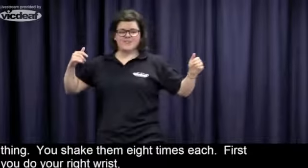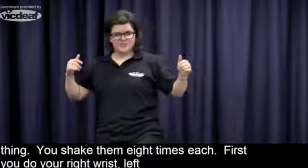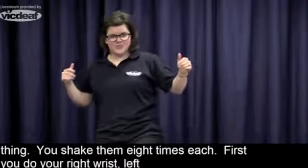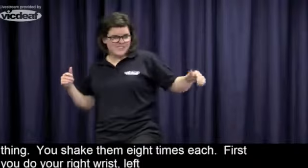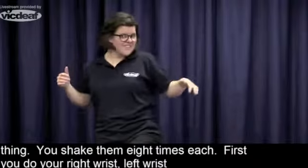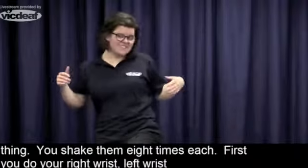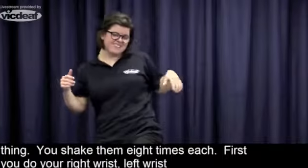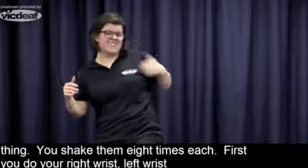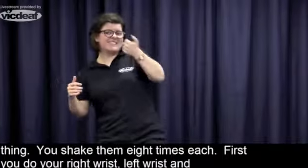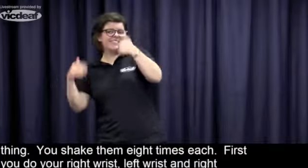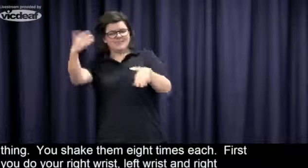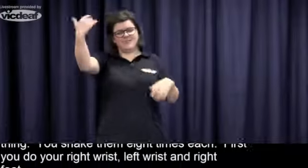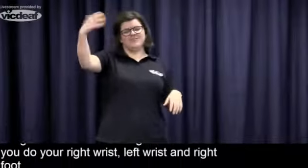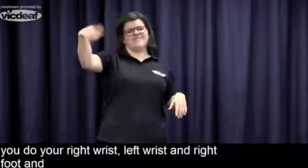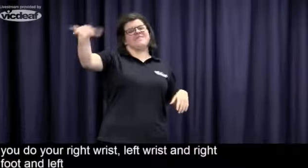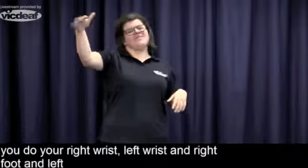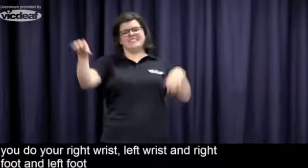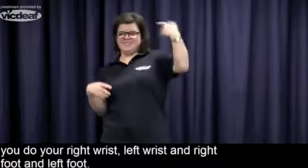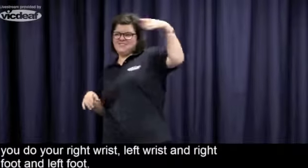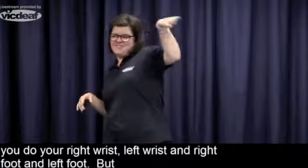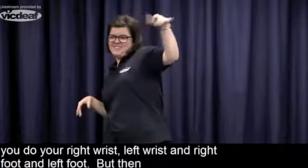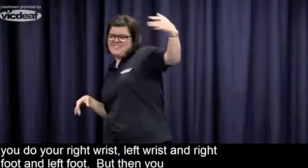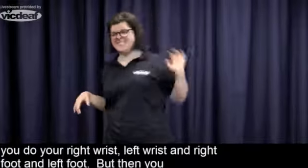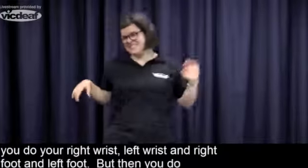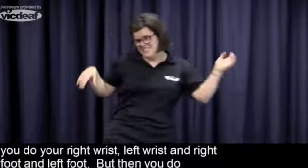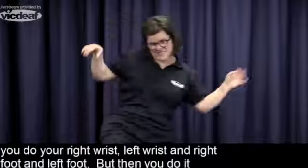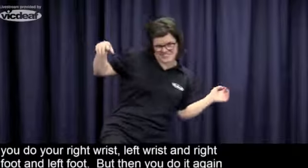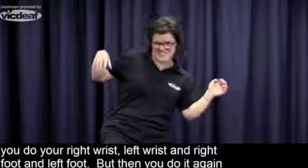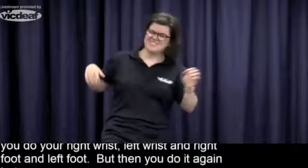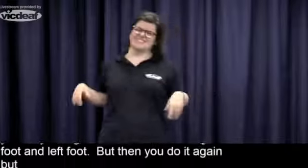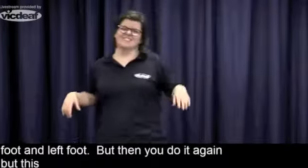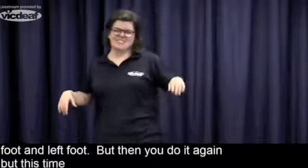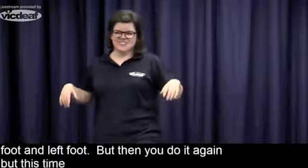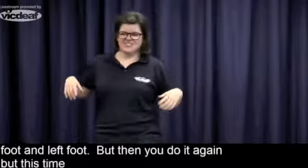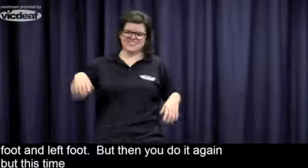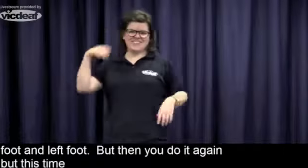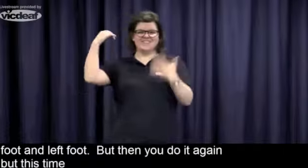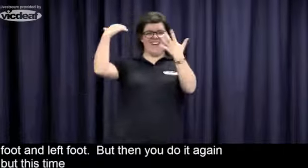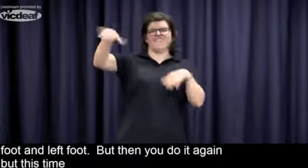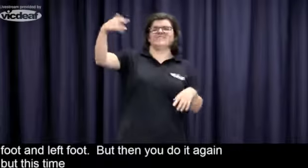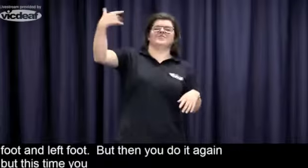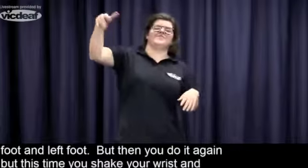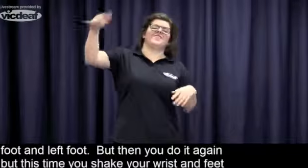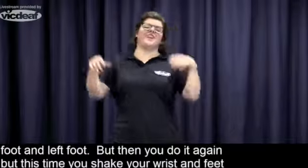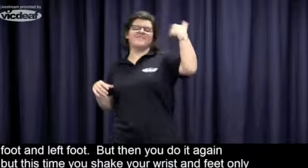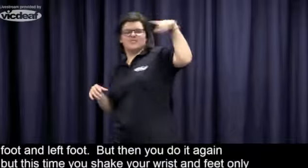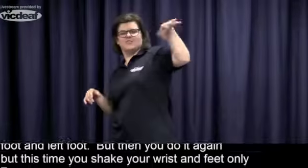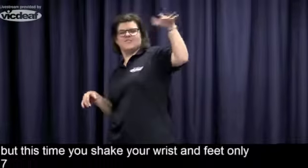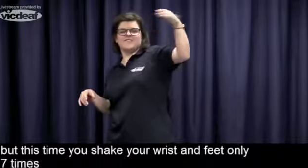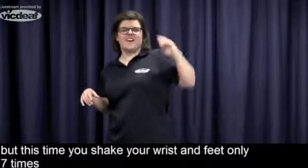this time you shake your wrists and your feet only 7 times, and then you do a countdown and you shake them 6 times, then